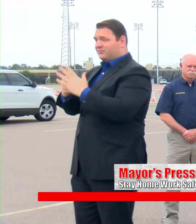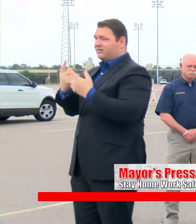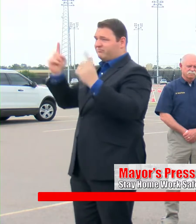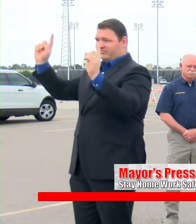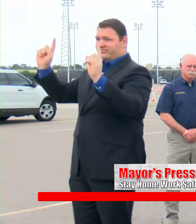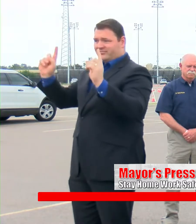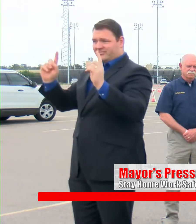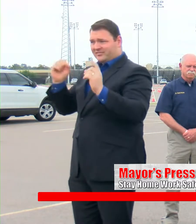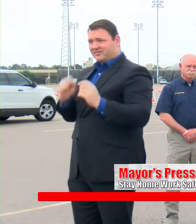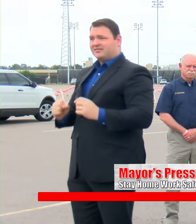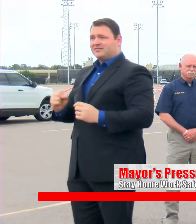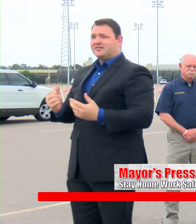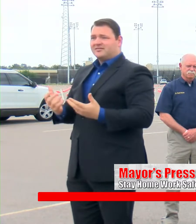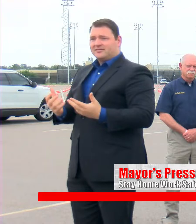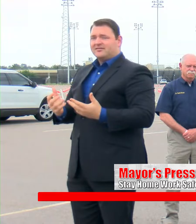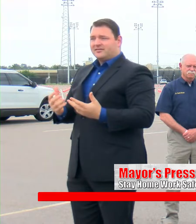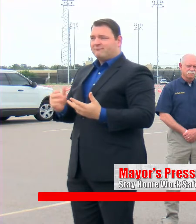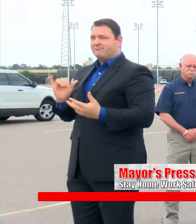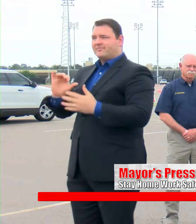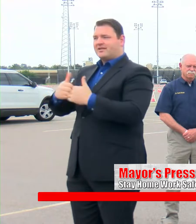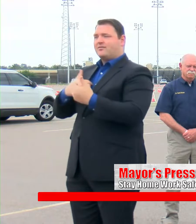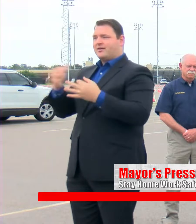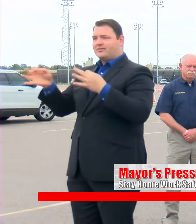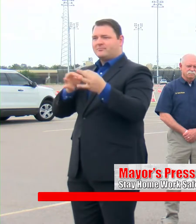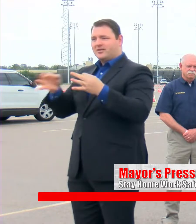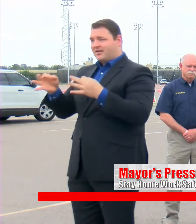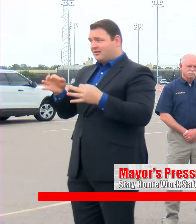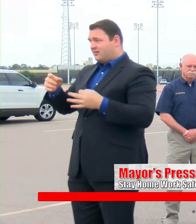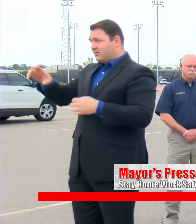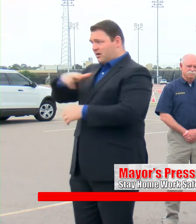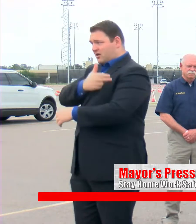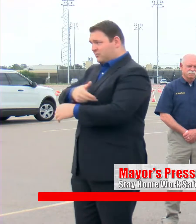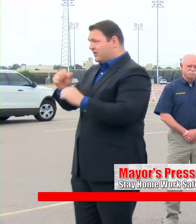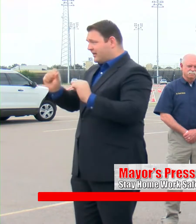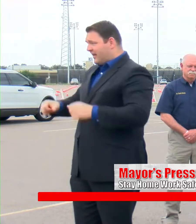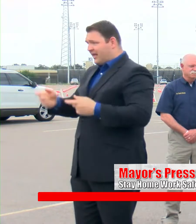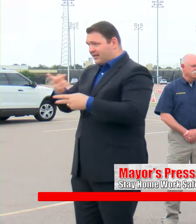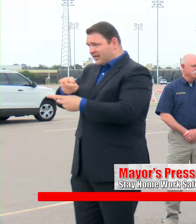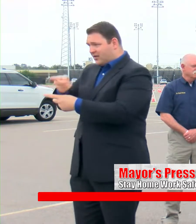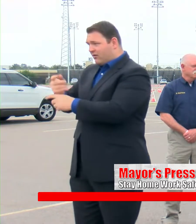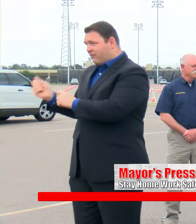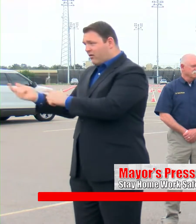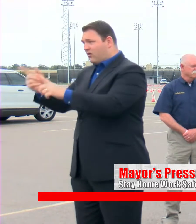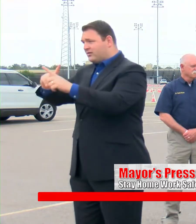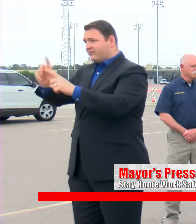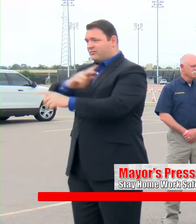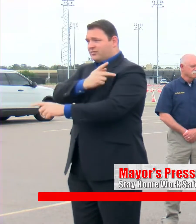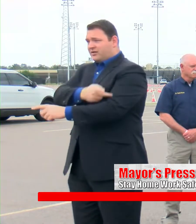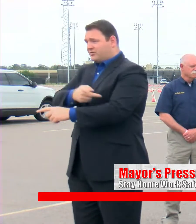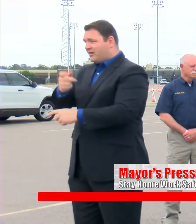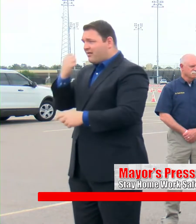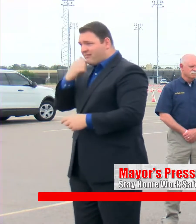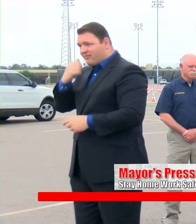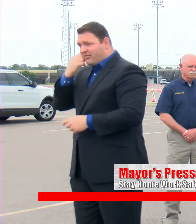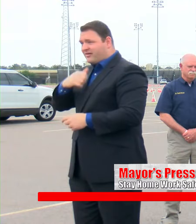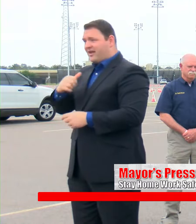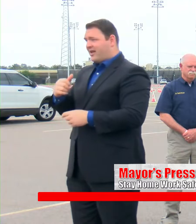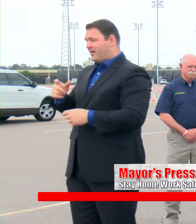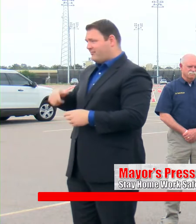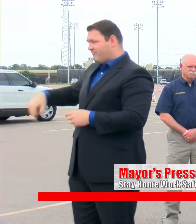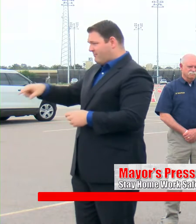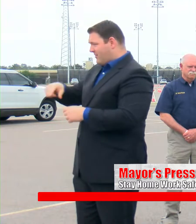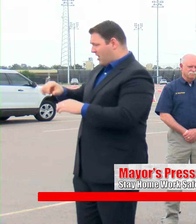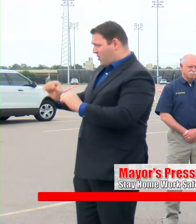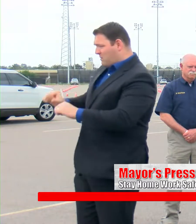When they can take care of every patient that comes in every single day within their abilities, within their